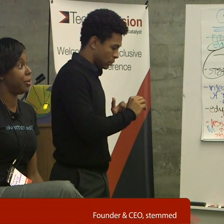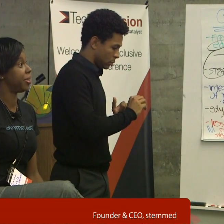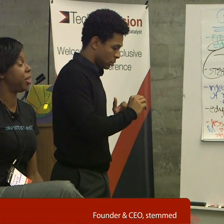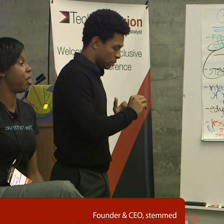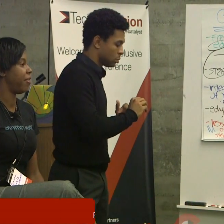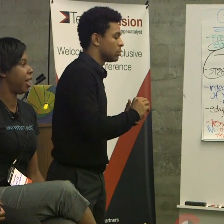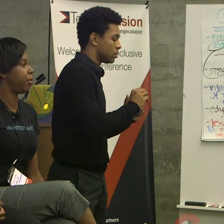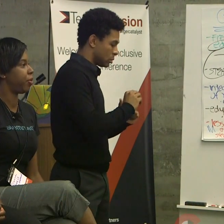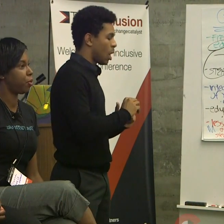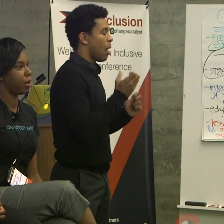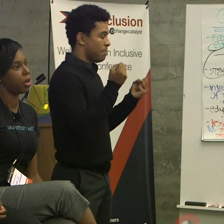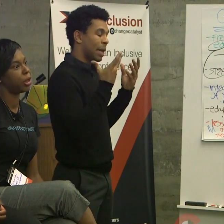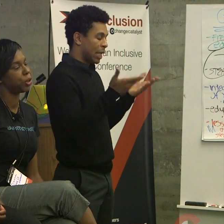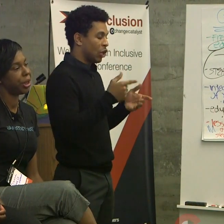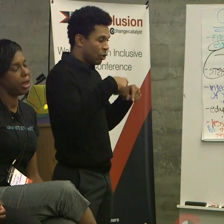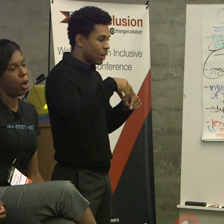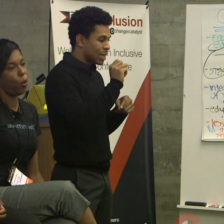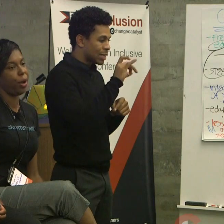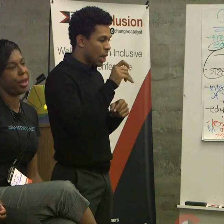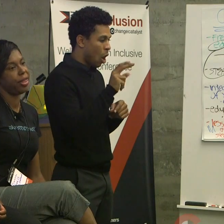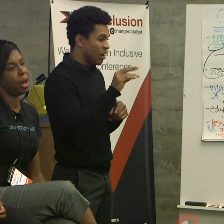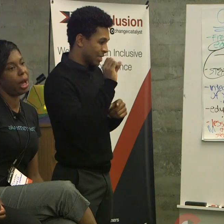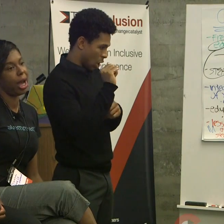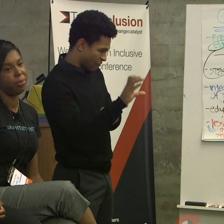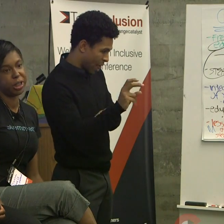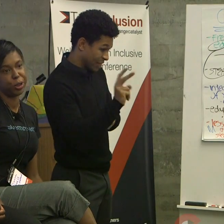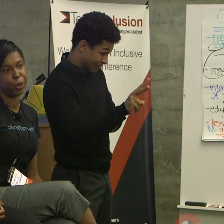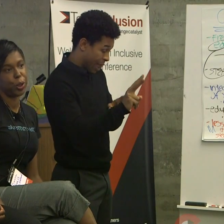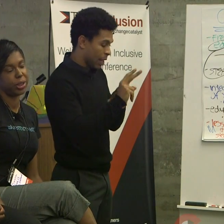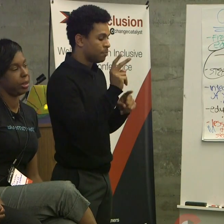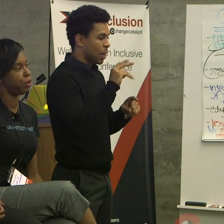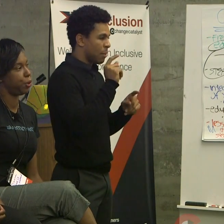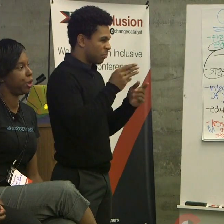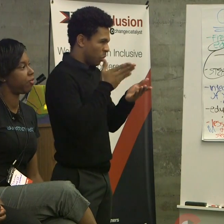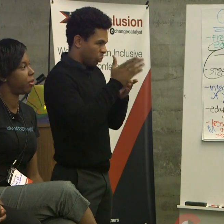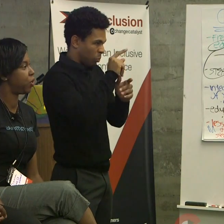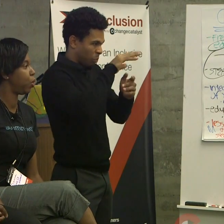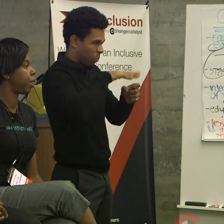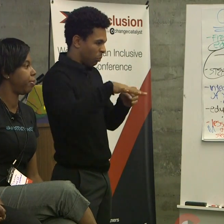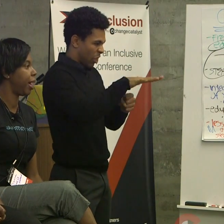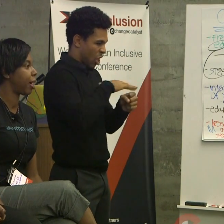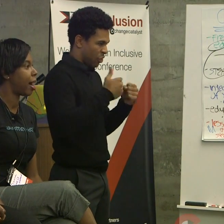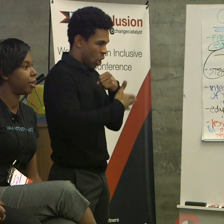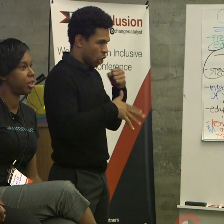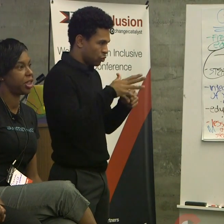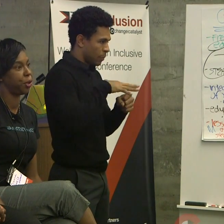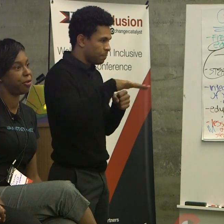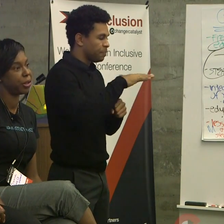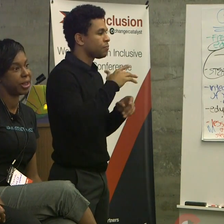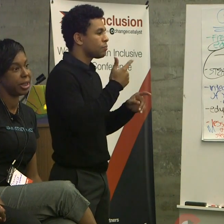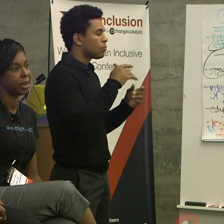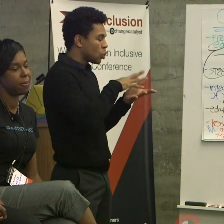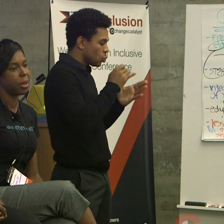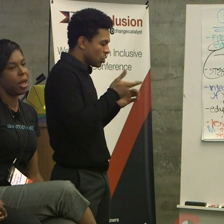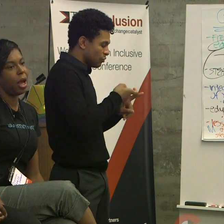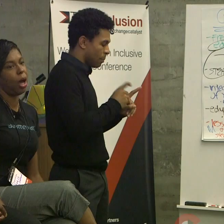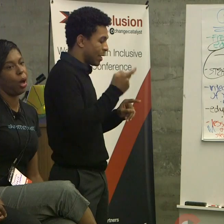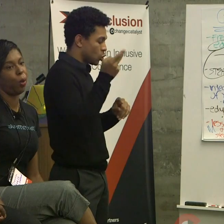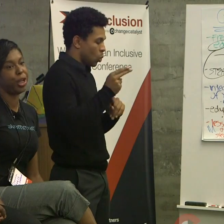a lot here in Silicon Valley, but throughout the country, with high potential STEM students from historically black colleges and